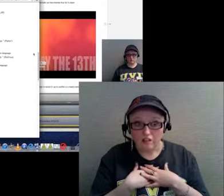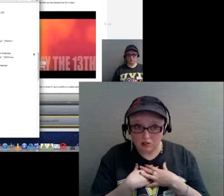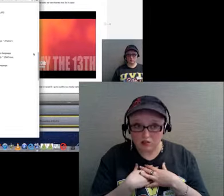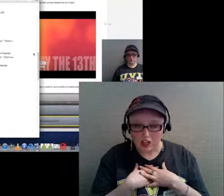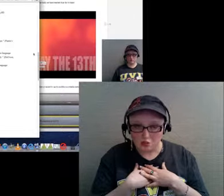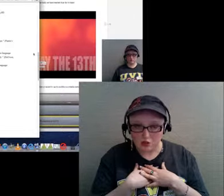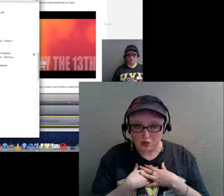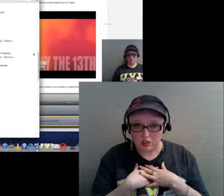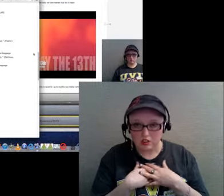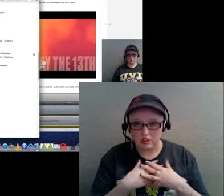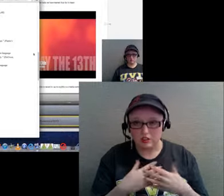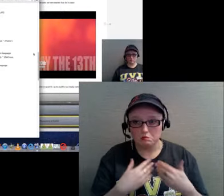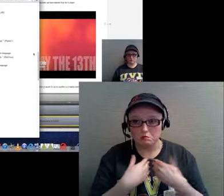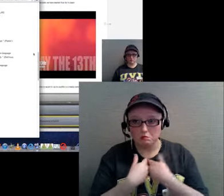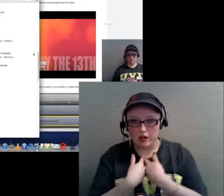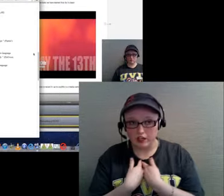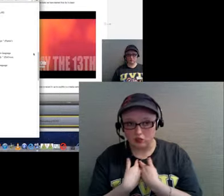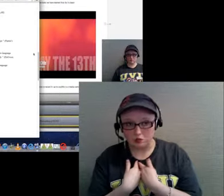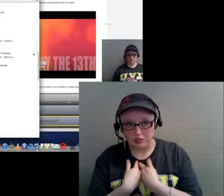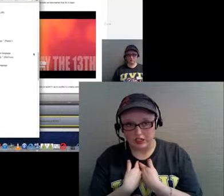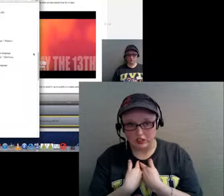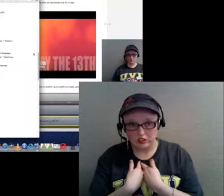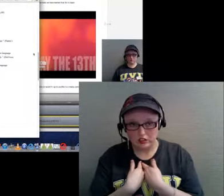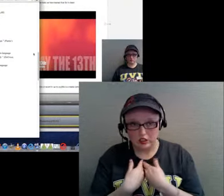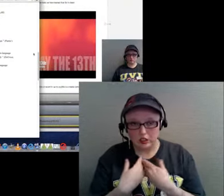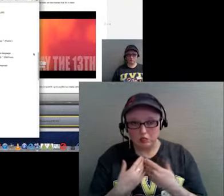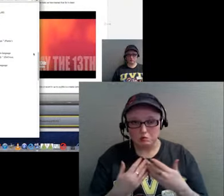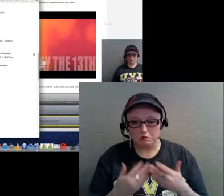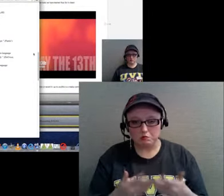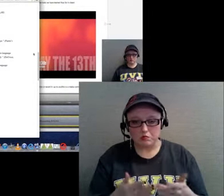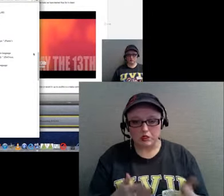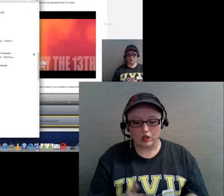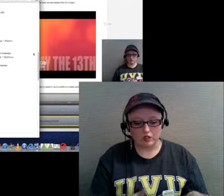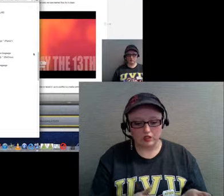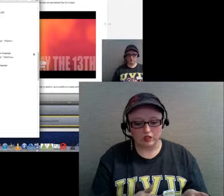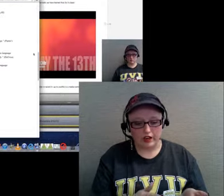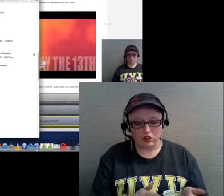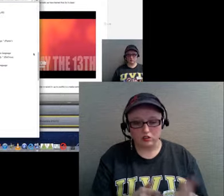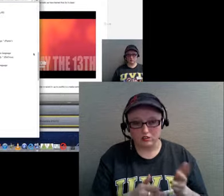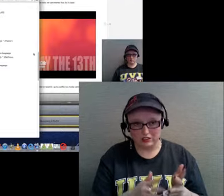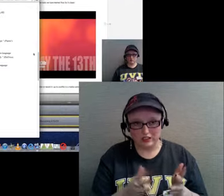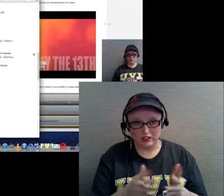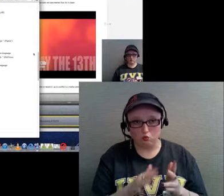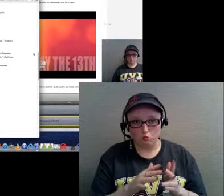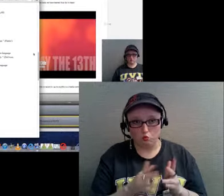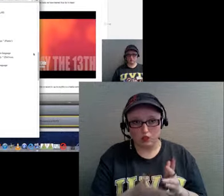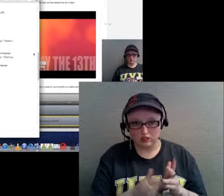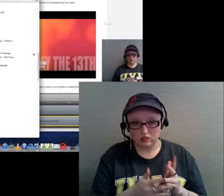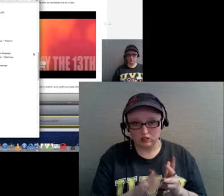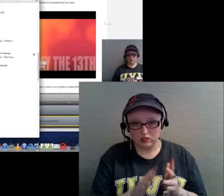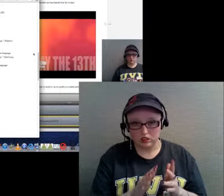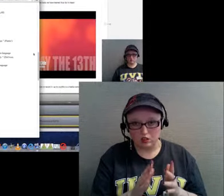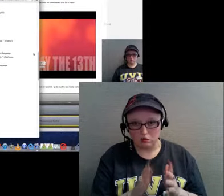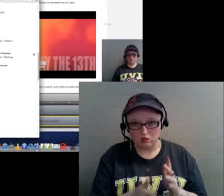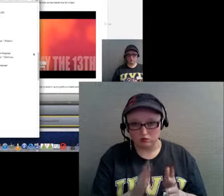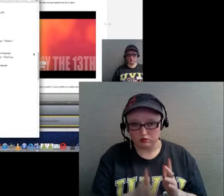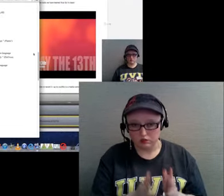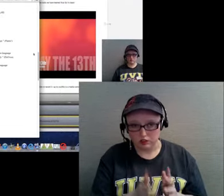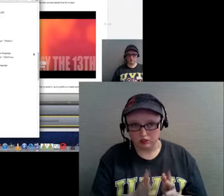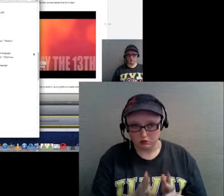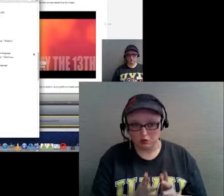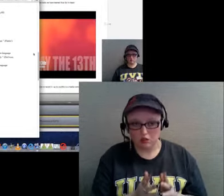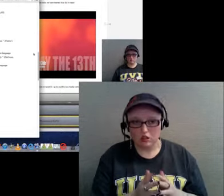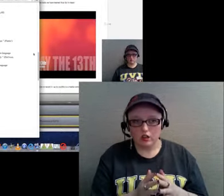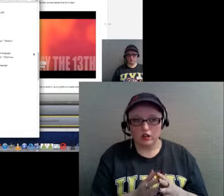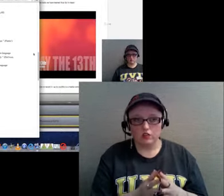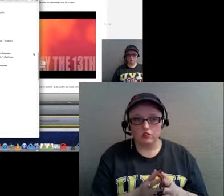I felt ambiguity in my interpretation because I couldn't decide what it was referring